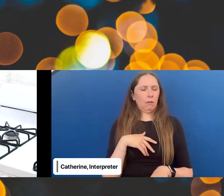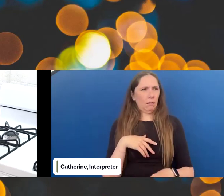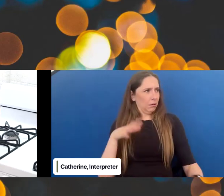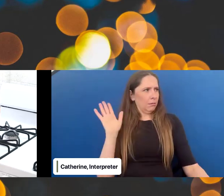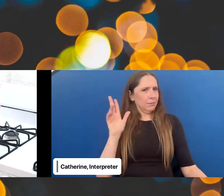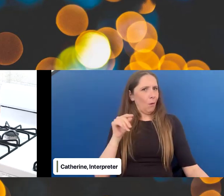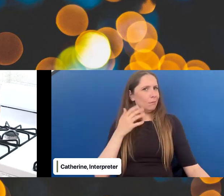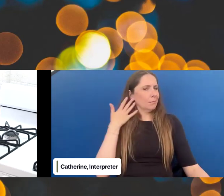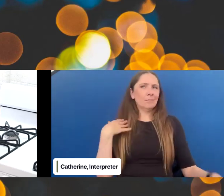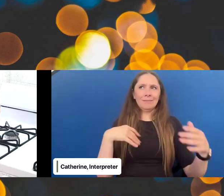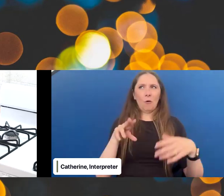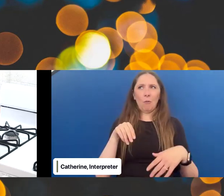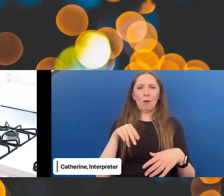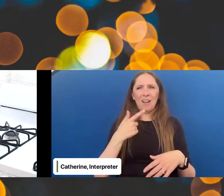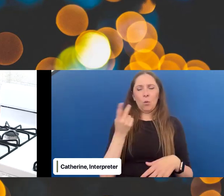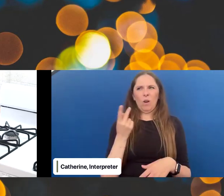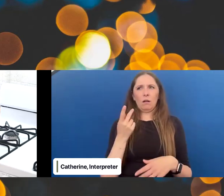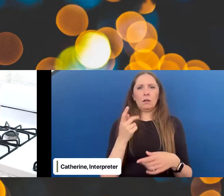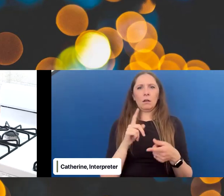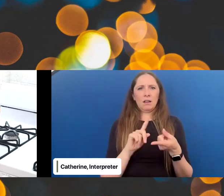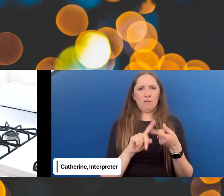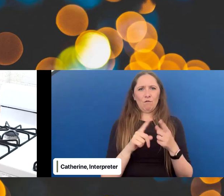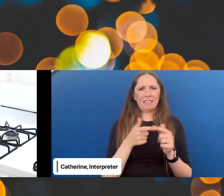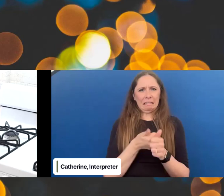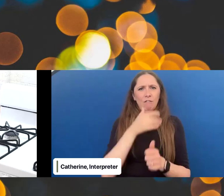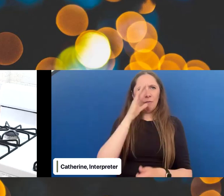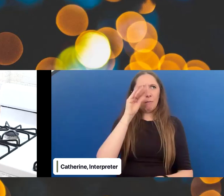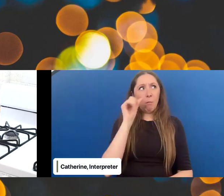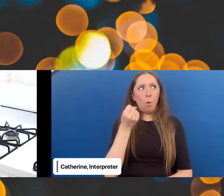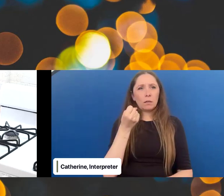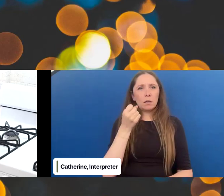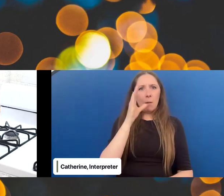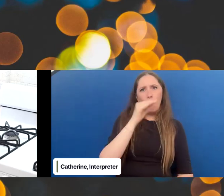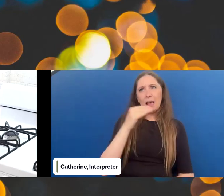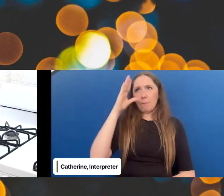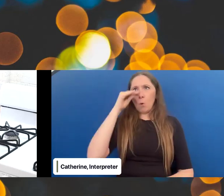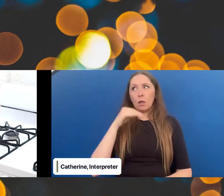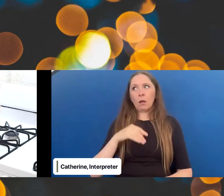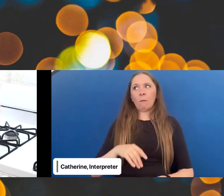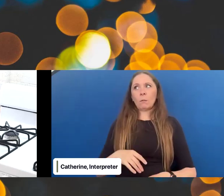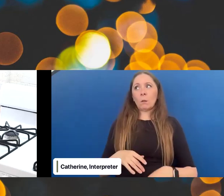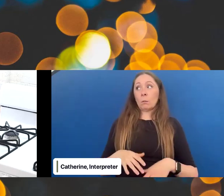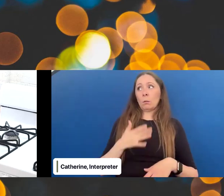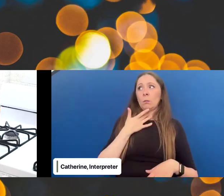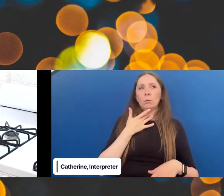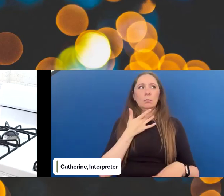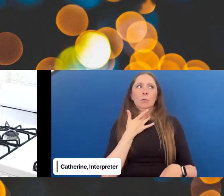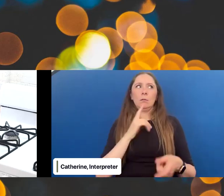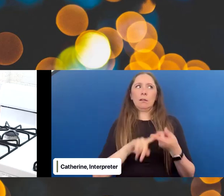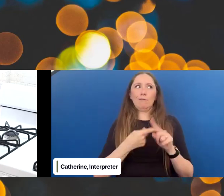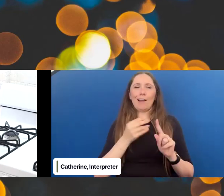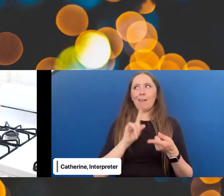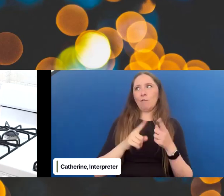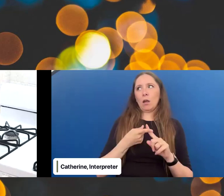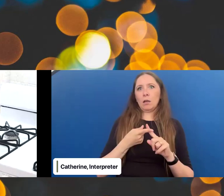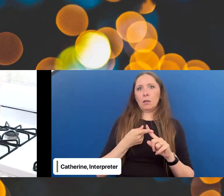what? We're friends who are boys, and we're boy and boy, and friend, and